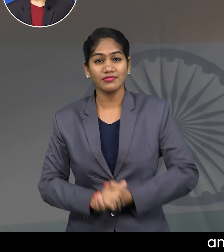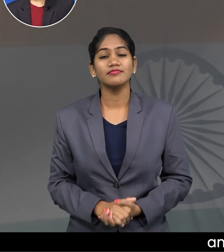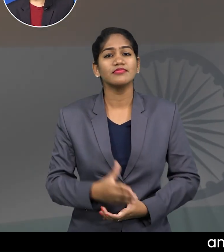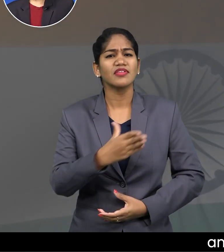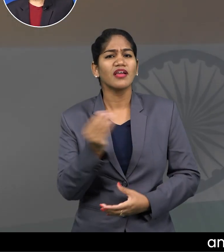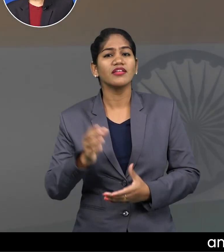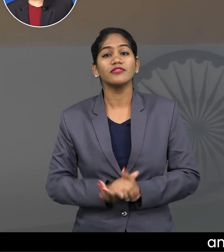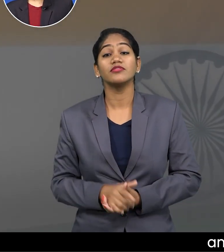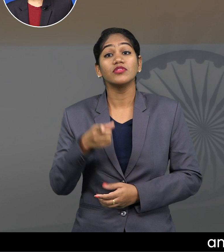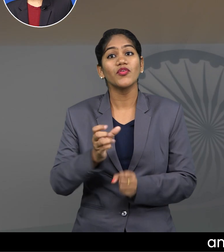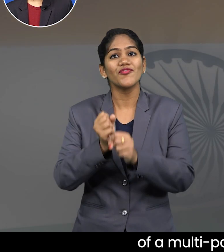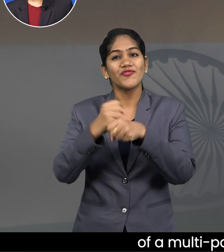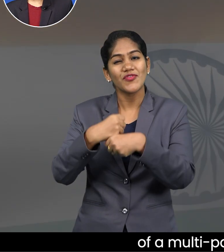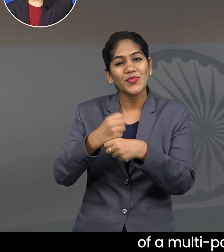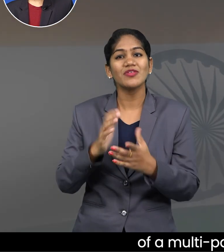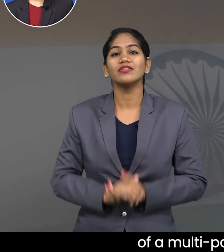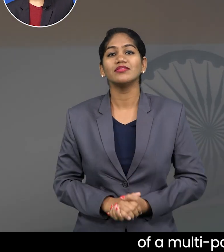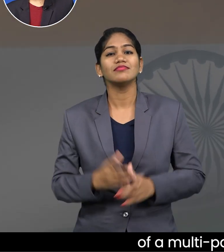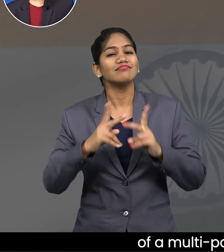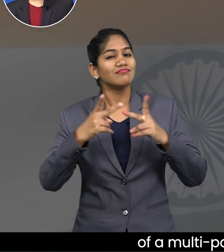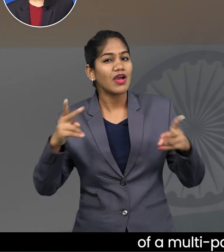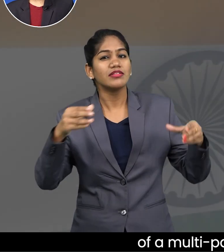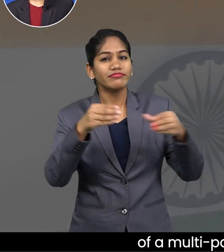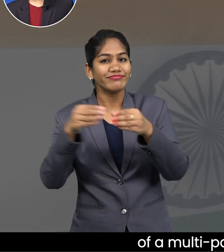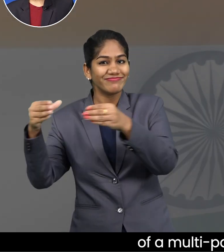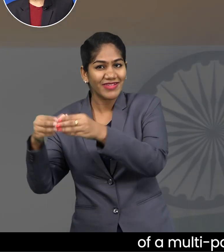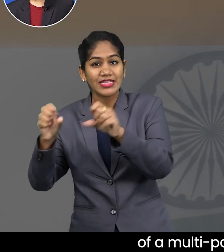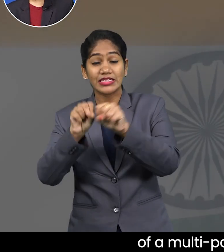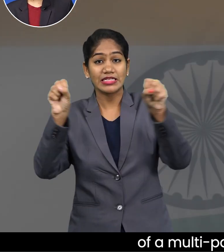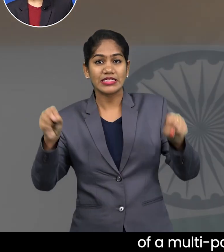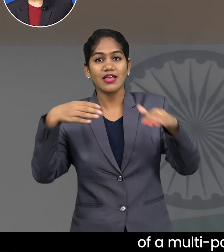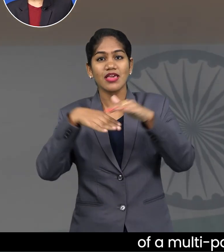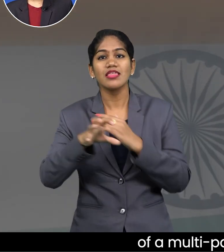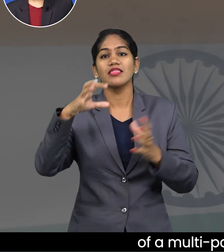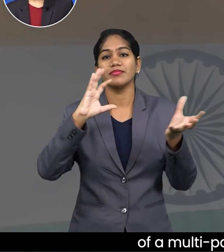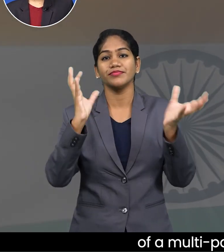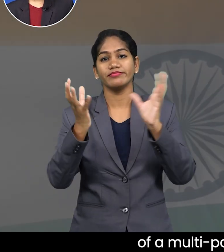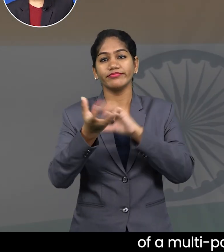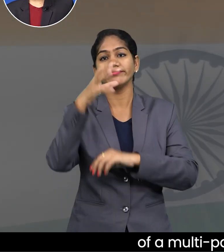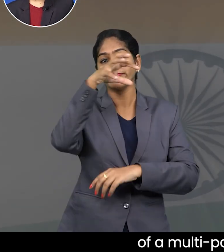and the formation of a multi-party system in the country.